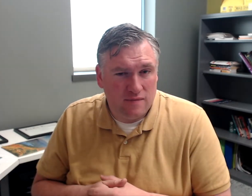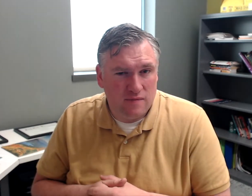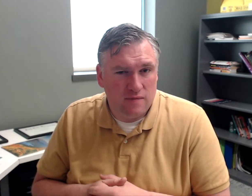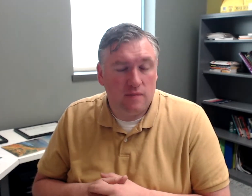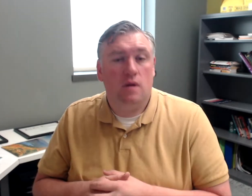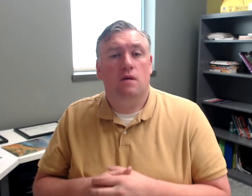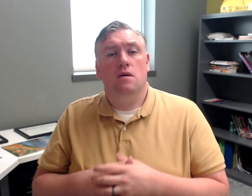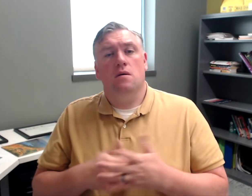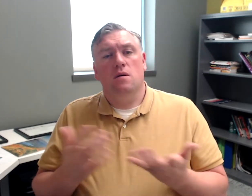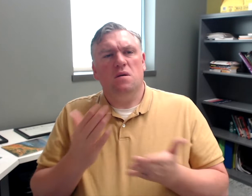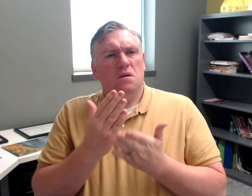student need?